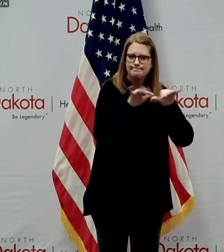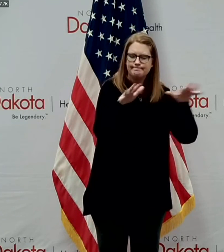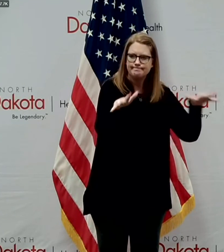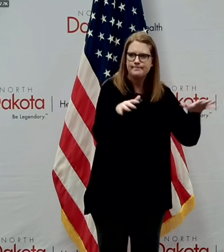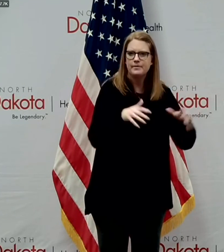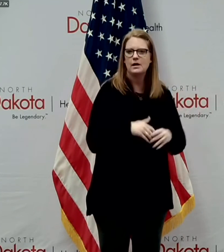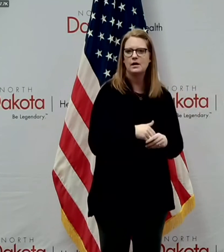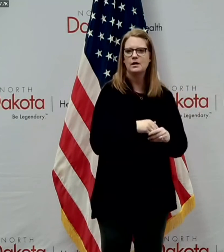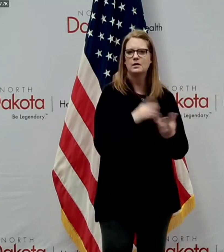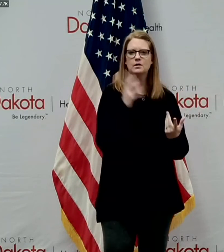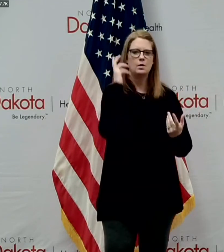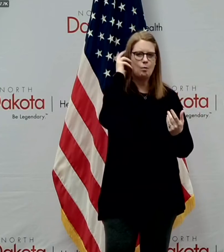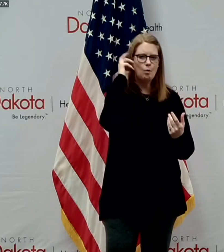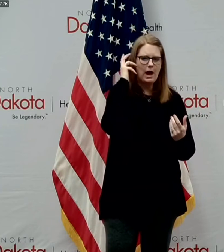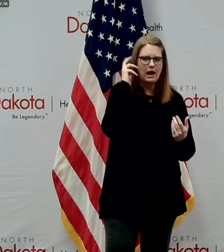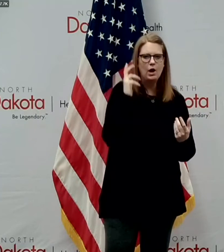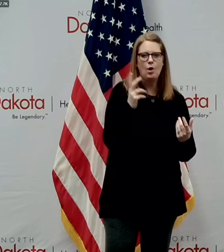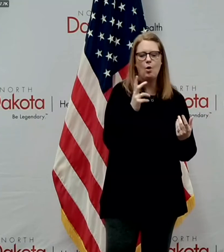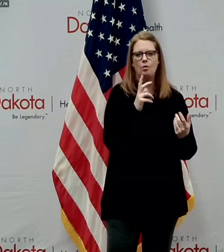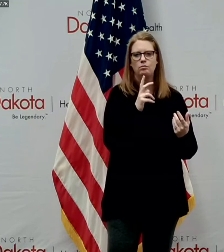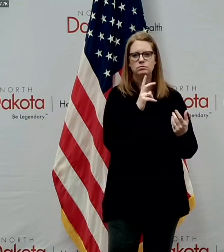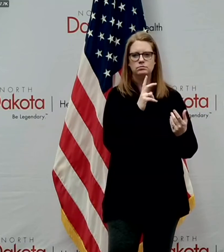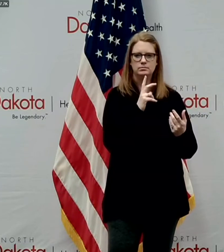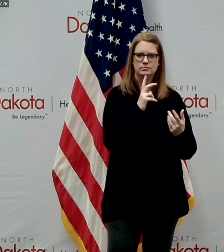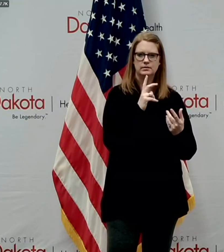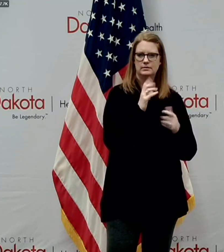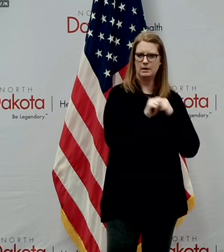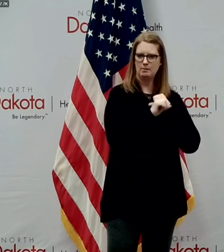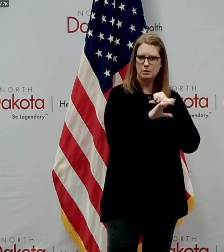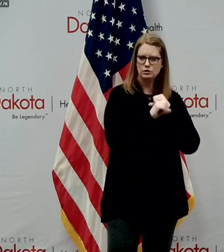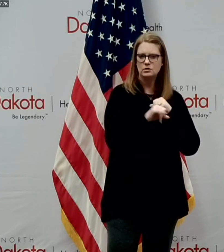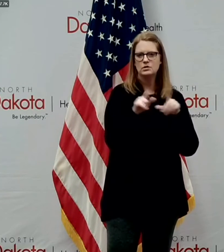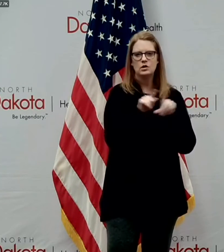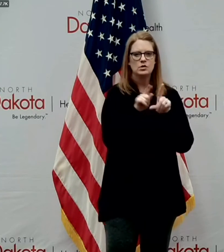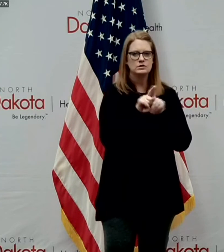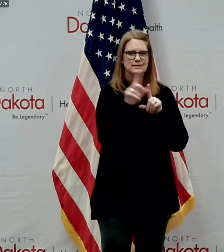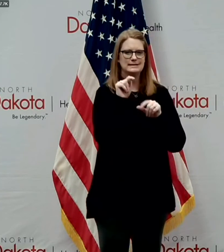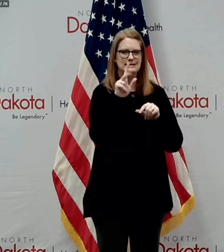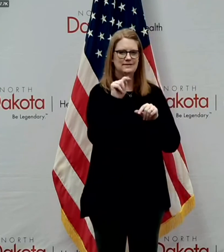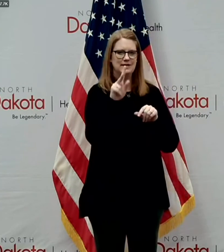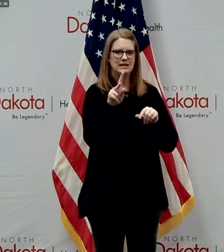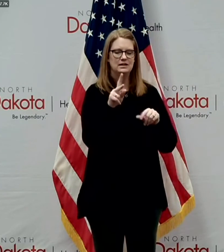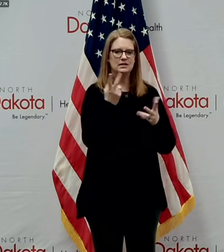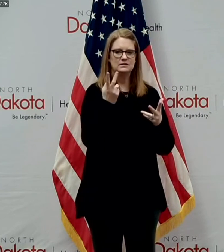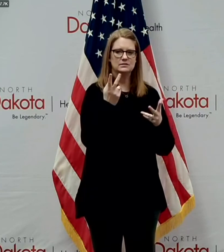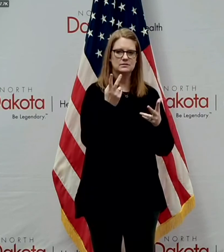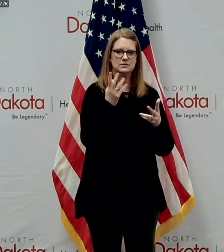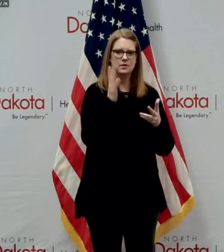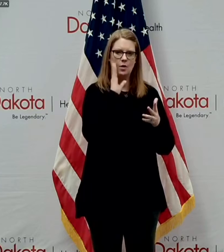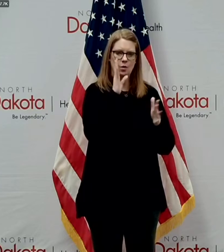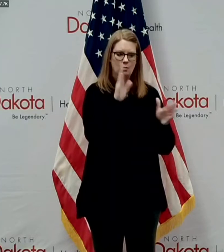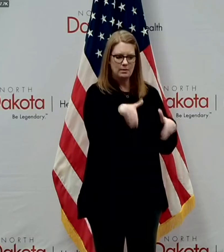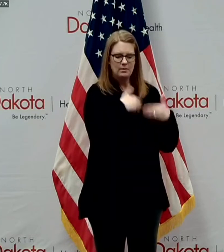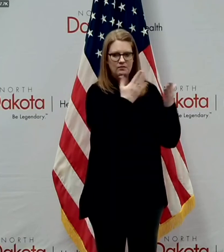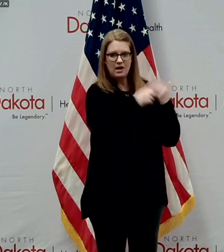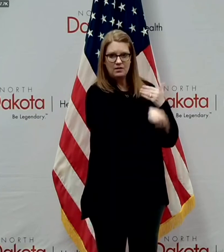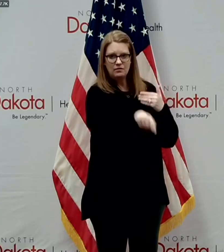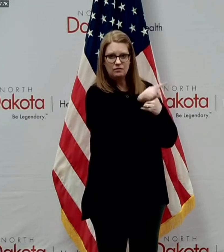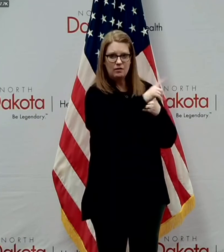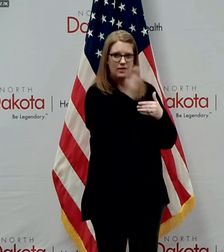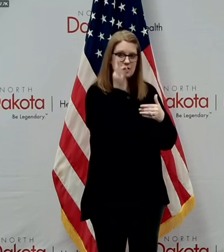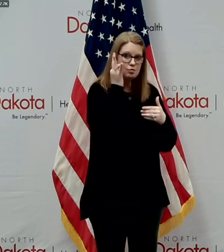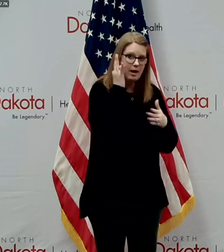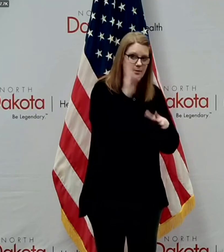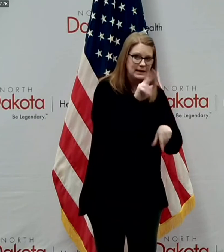some radio spots, also some TV things that are coming to the tribal nations,